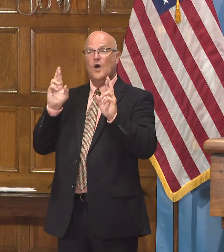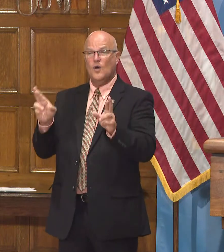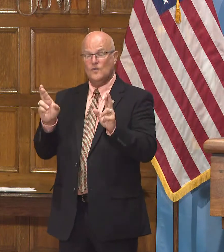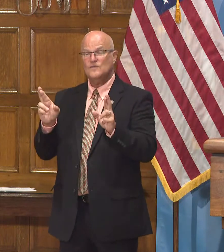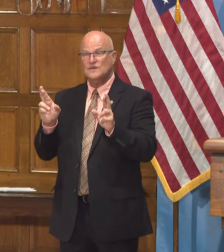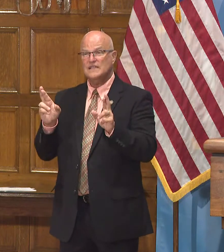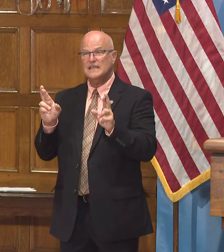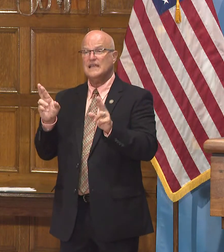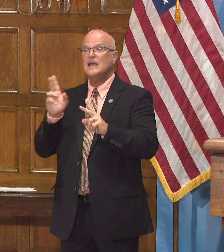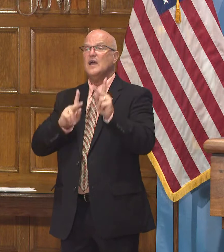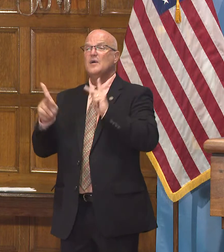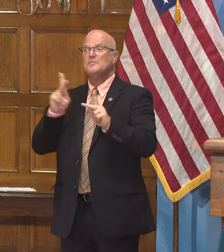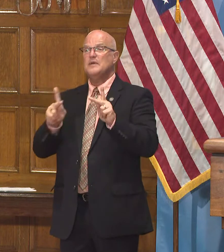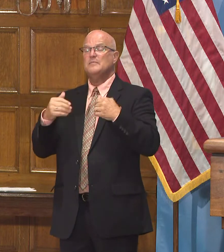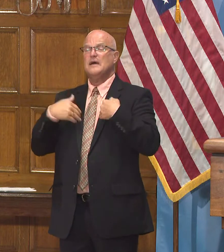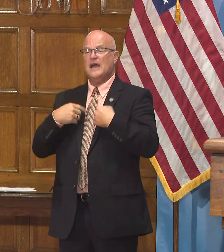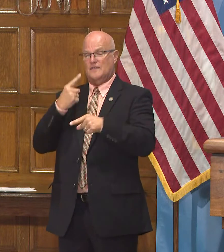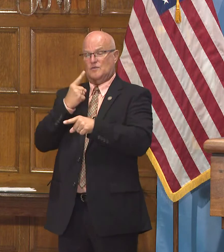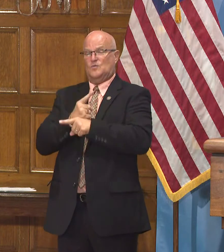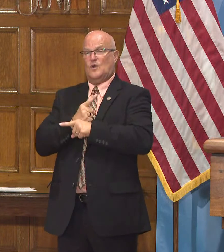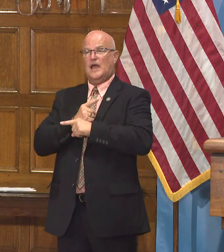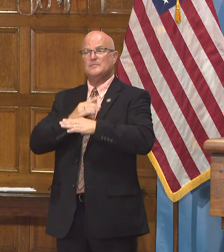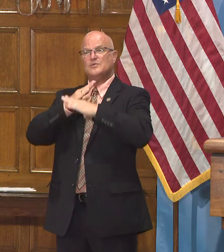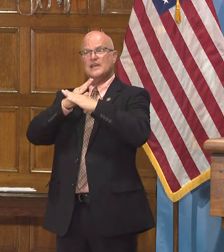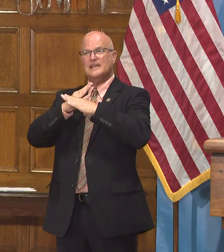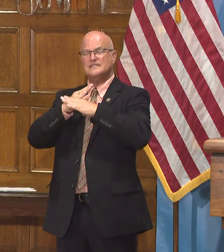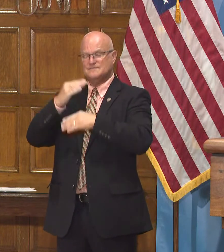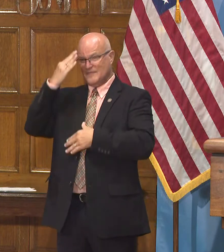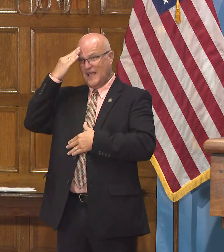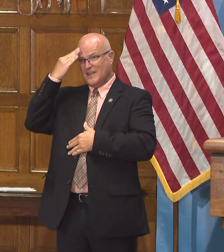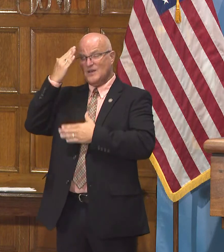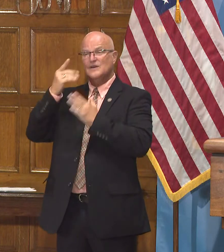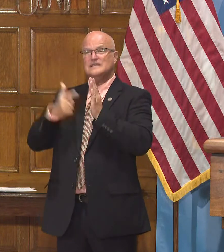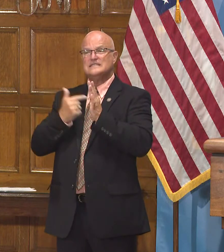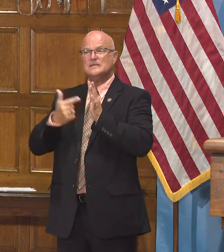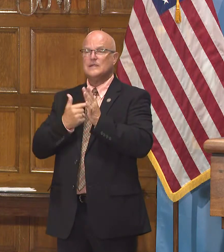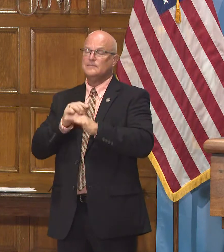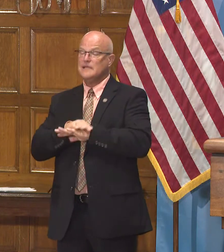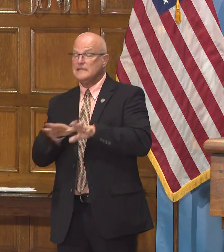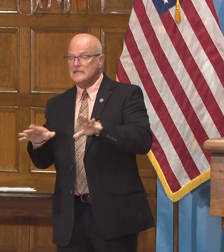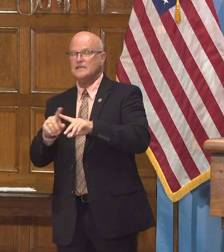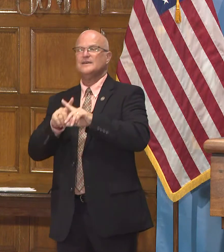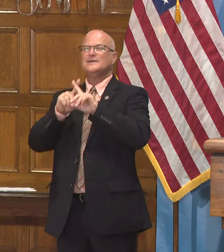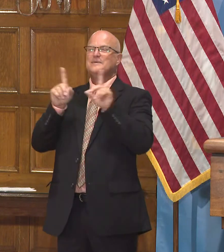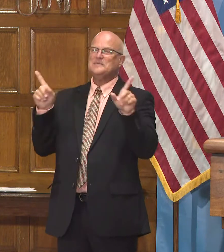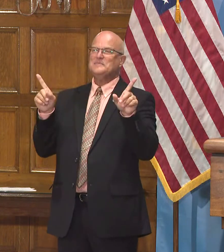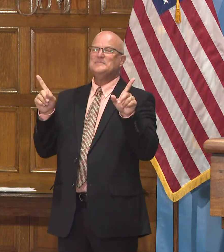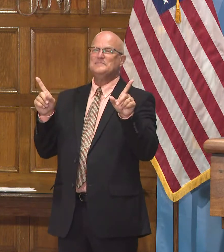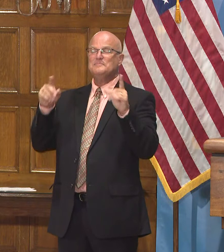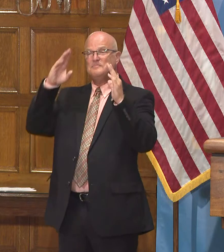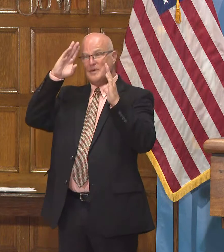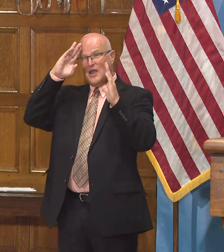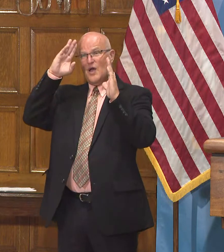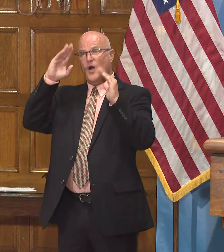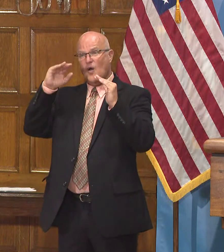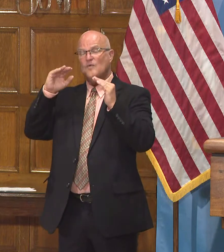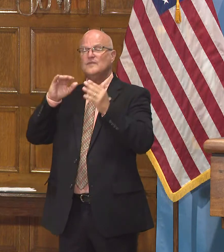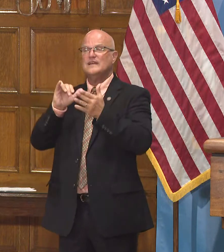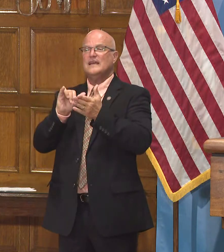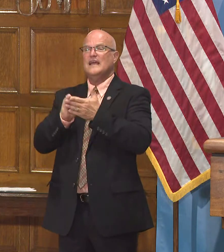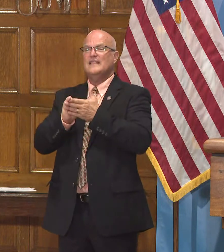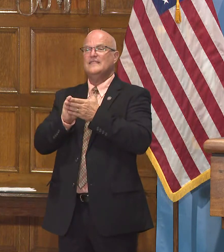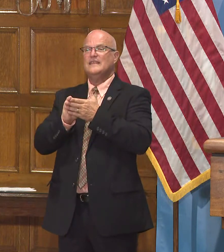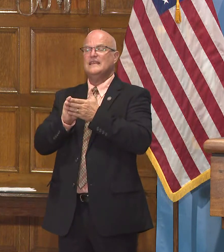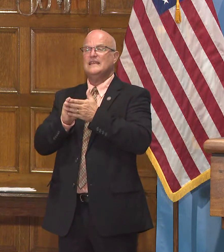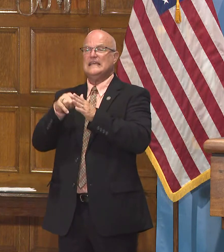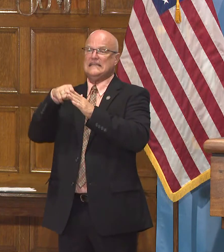hopefully people took the right precautions. I know obviously in some cases they didn't, but hopefully the